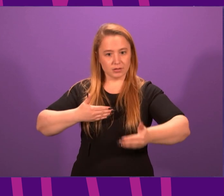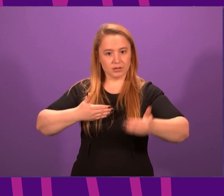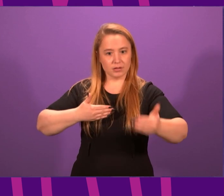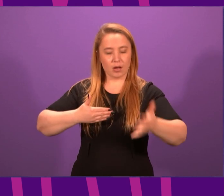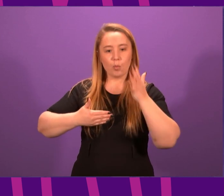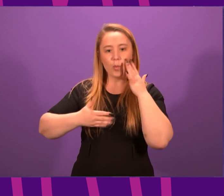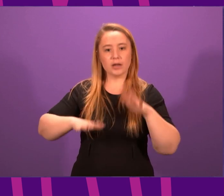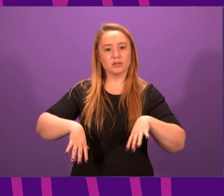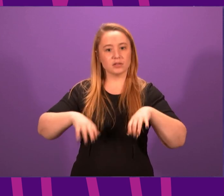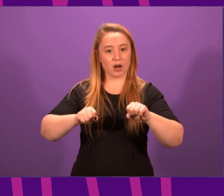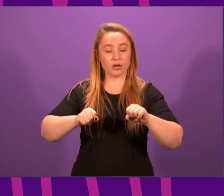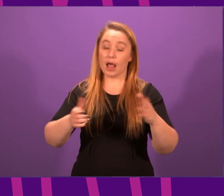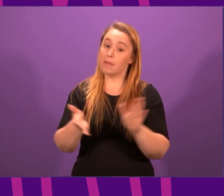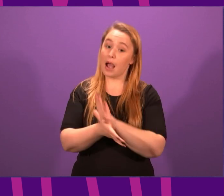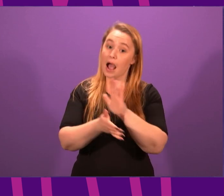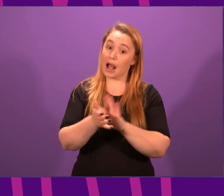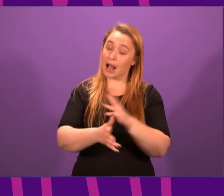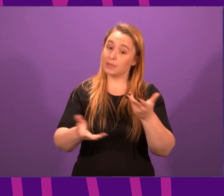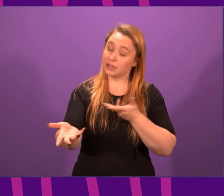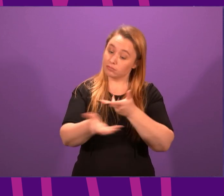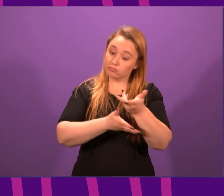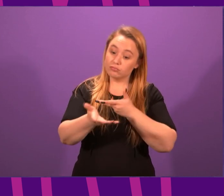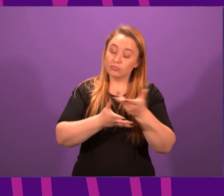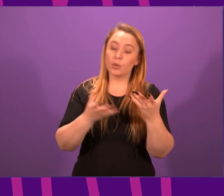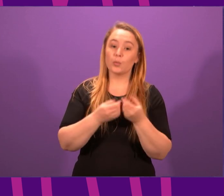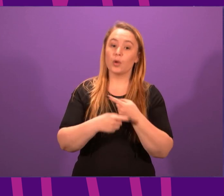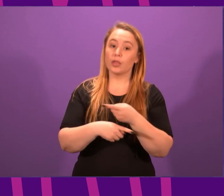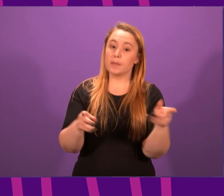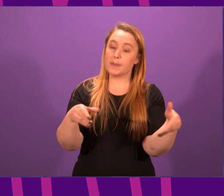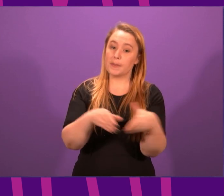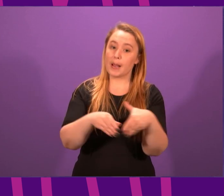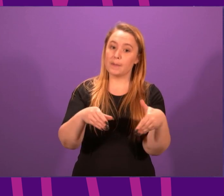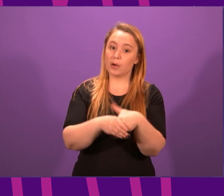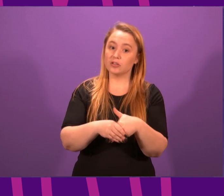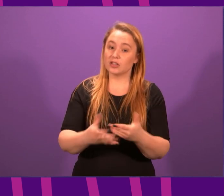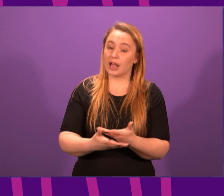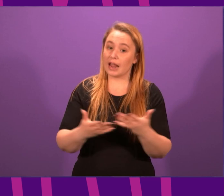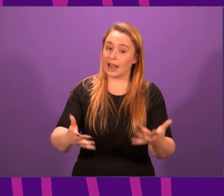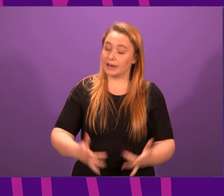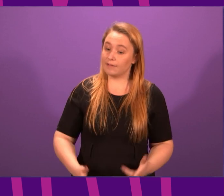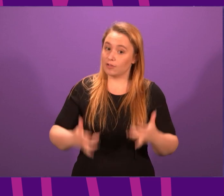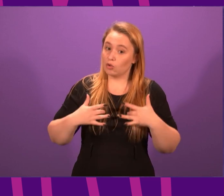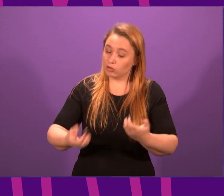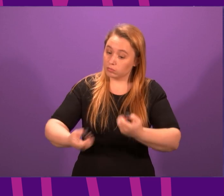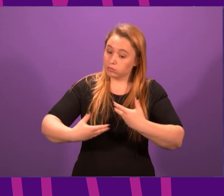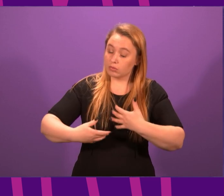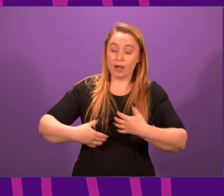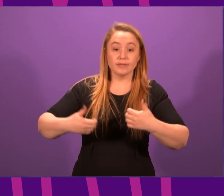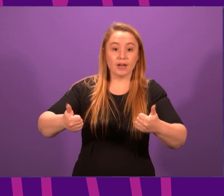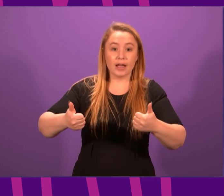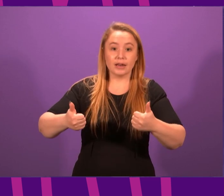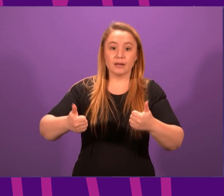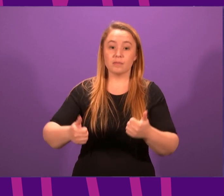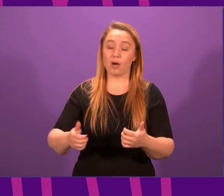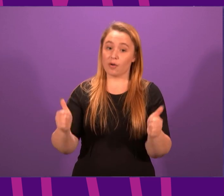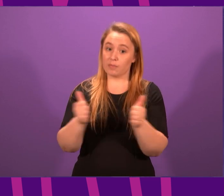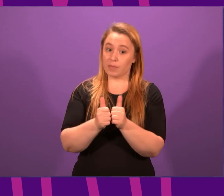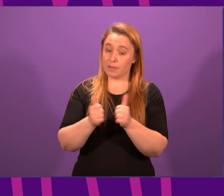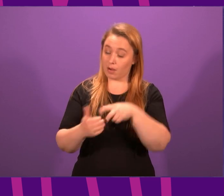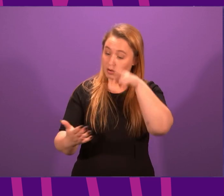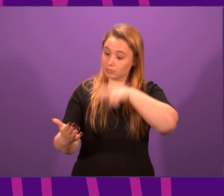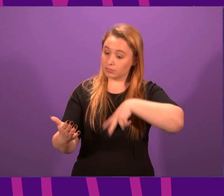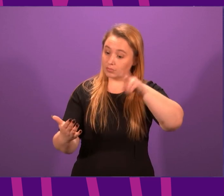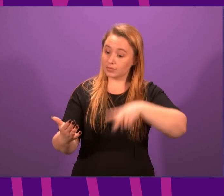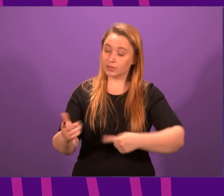I'm very open to discussing that with members and to taking on board any particular views they have. But as the member will have read the paper that